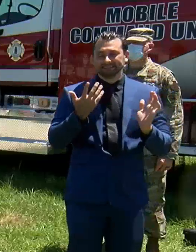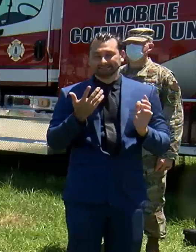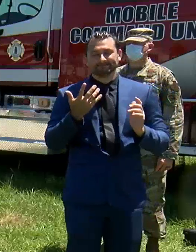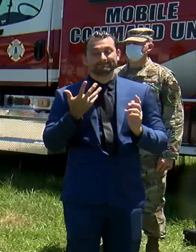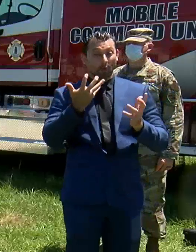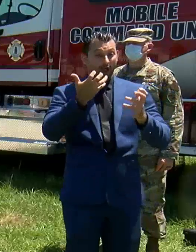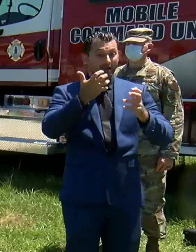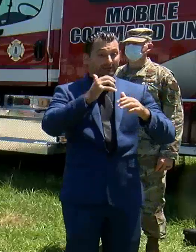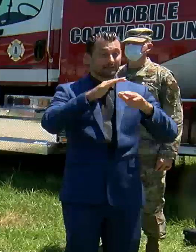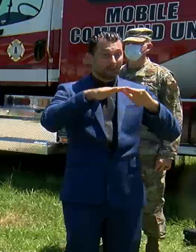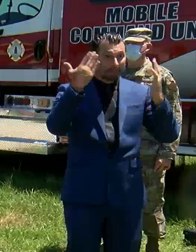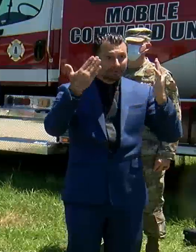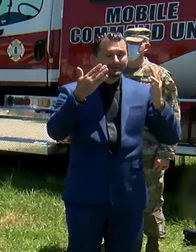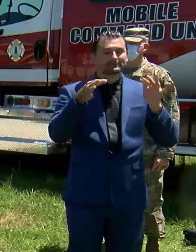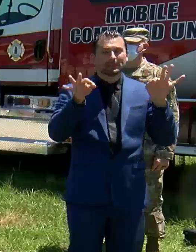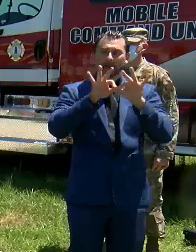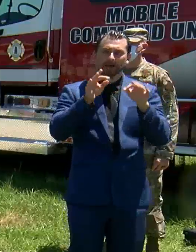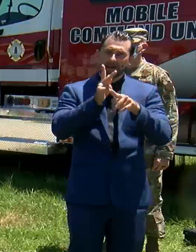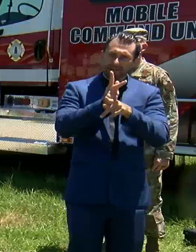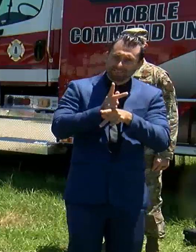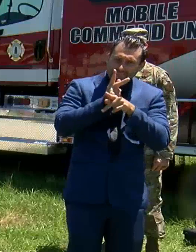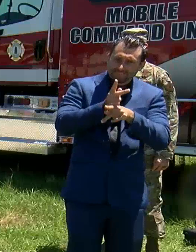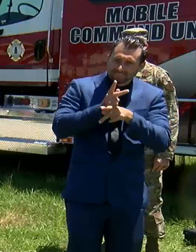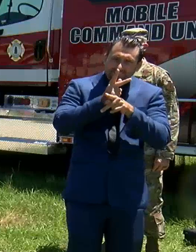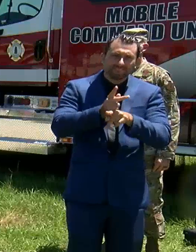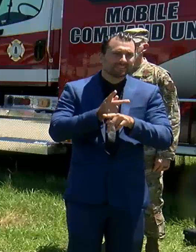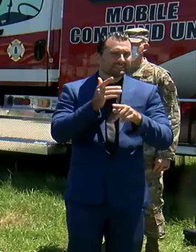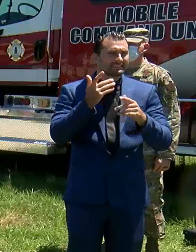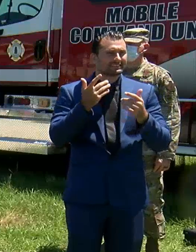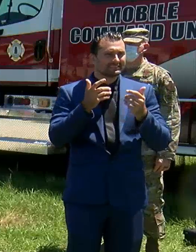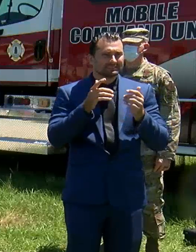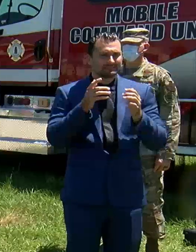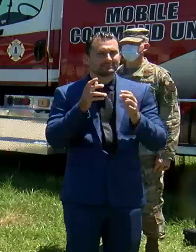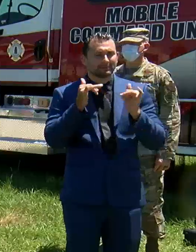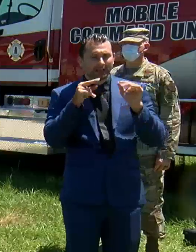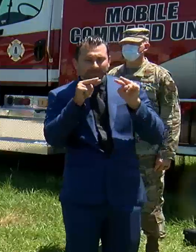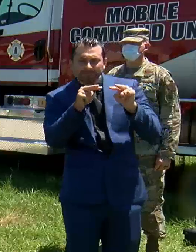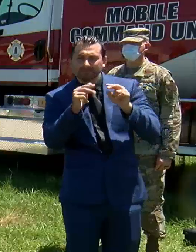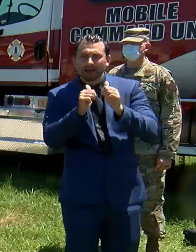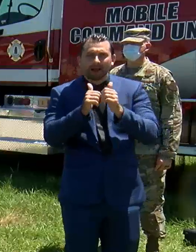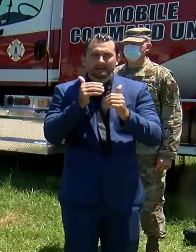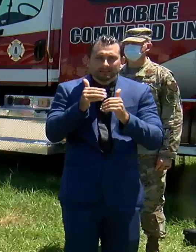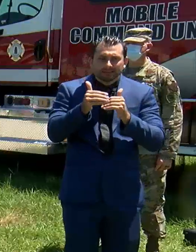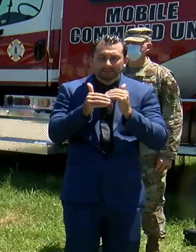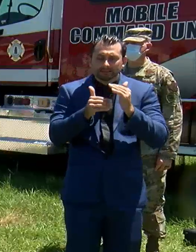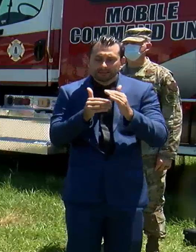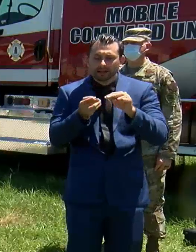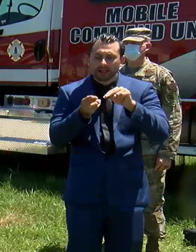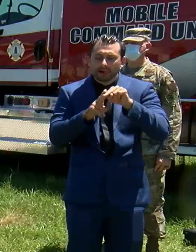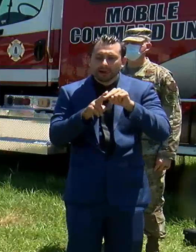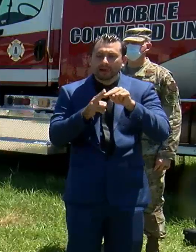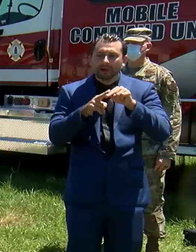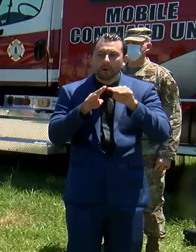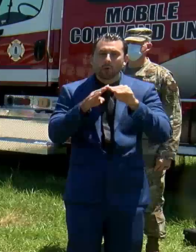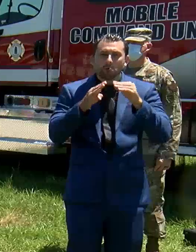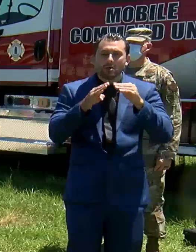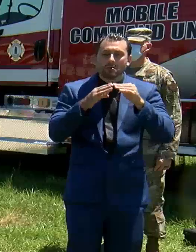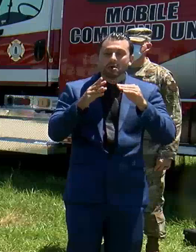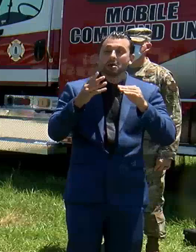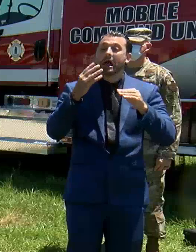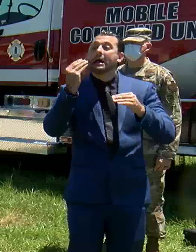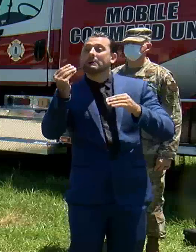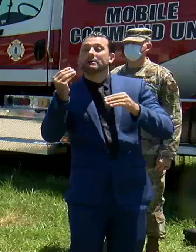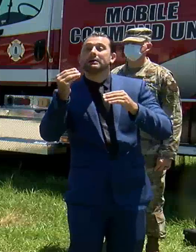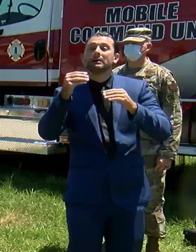go, they get the sea legs under them. People have confidence. You know, I was asked yesterday, would I take my wife and kids out to eat? Would I